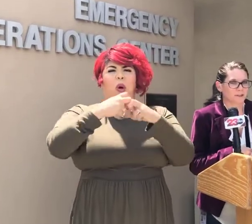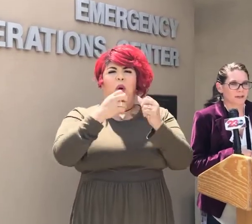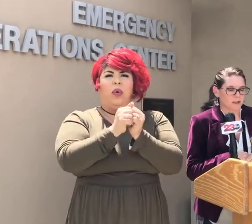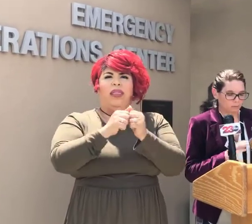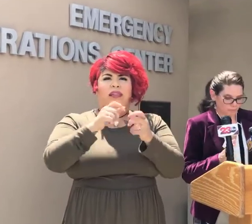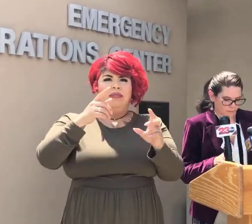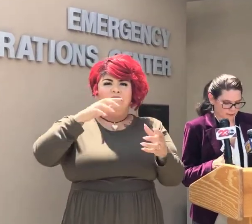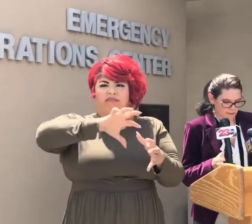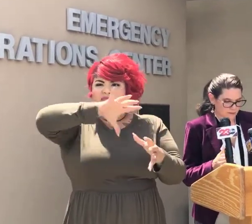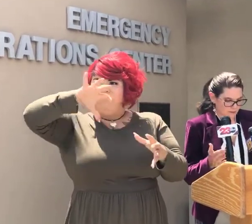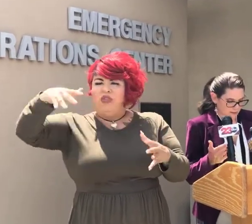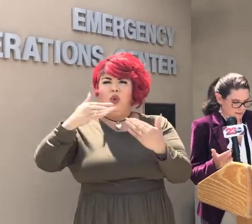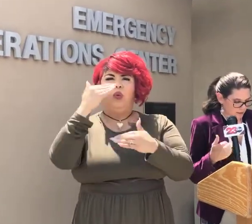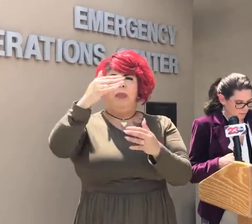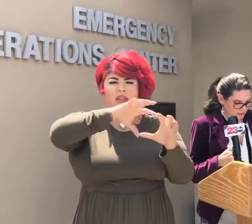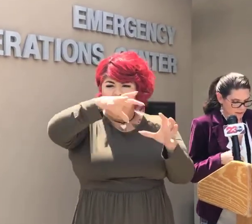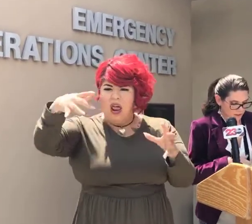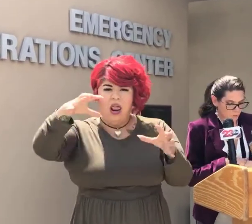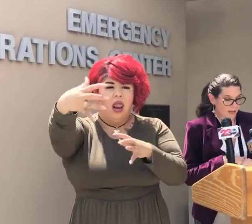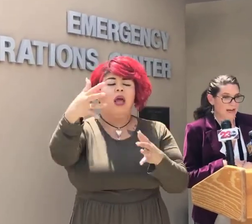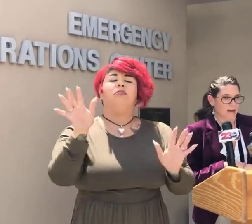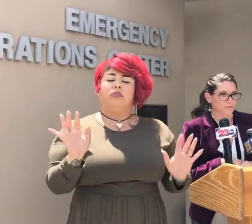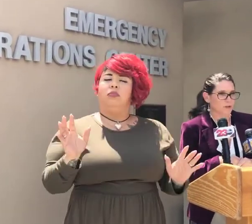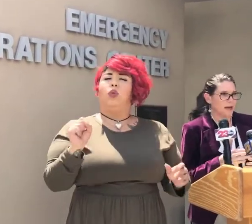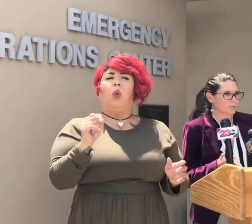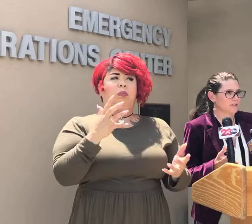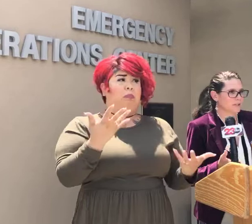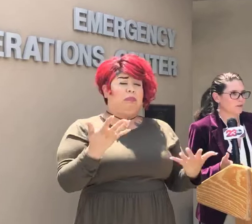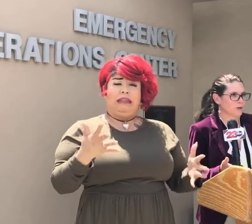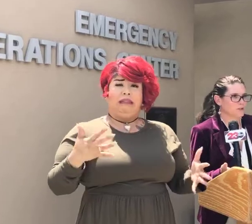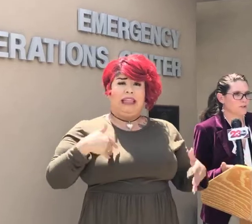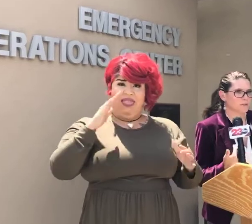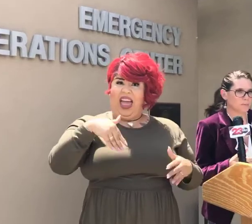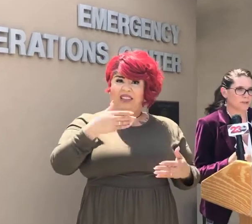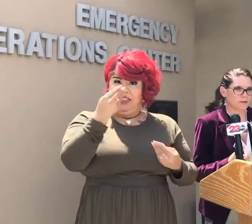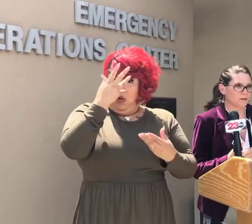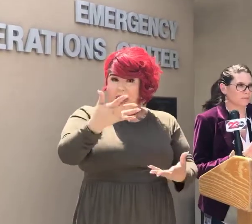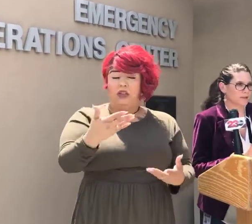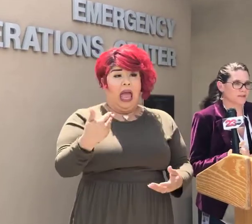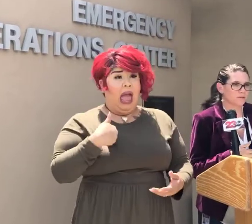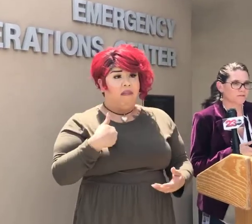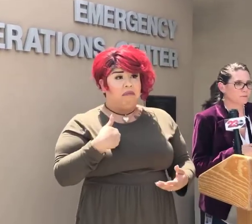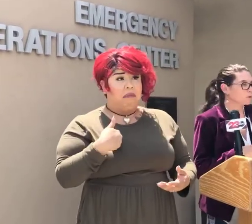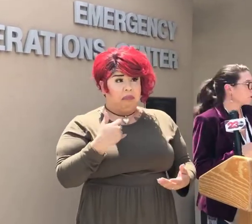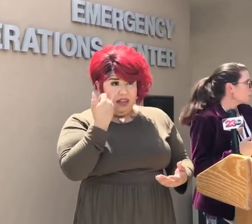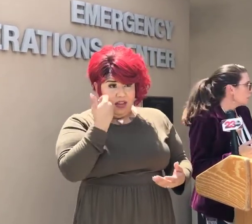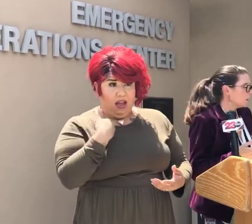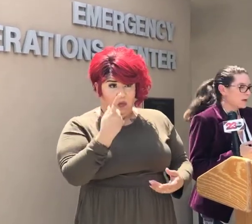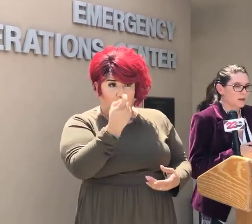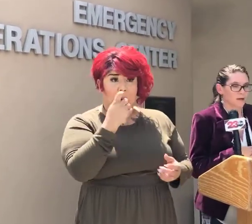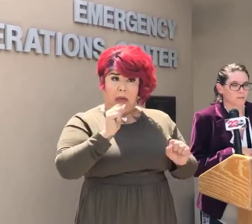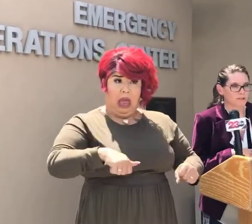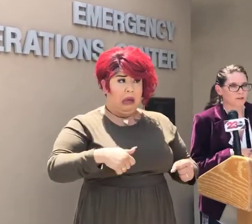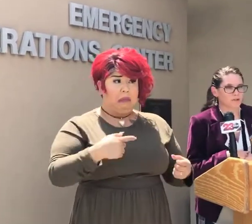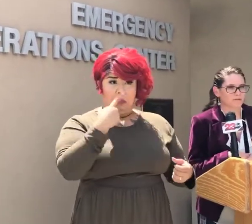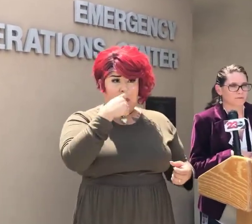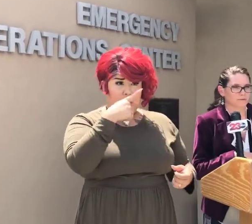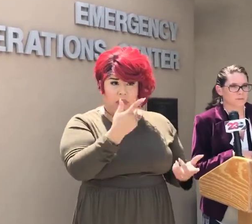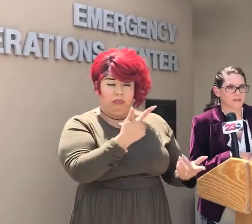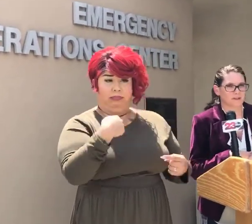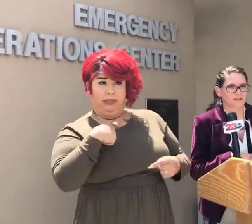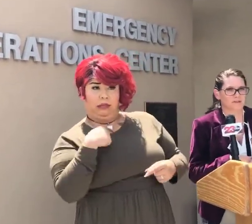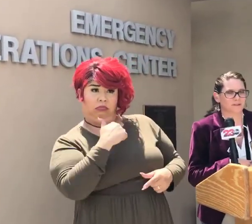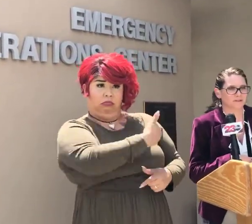So that's the updates that we have. We're happy to take questions. Either myself or Battalion